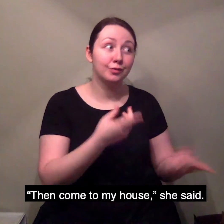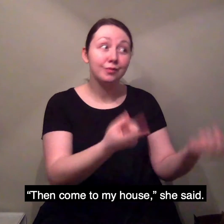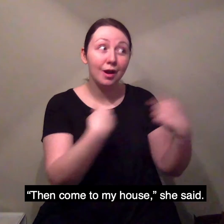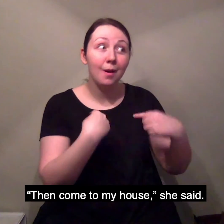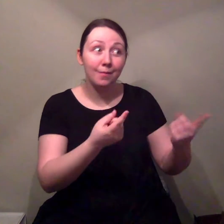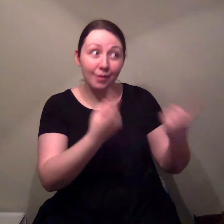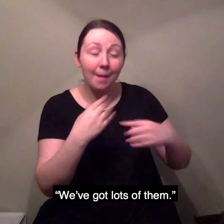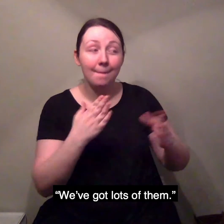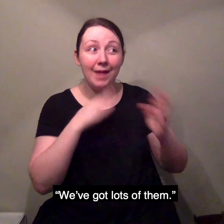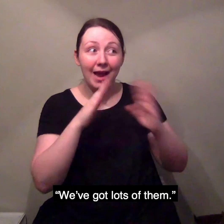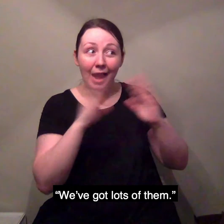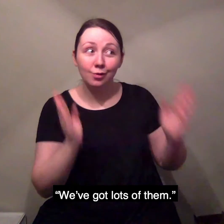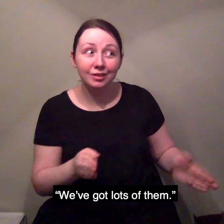said. "We've got lots of them."